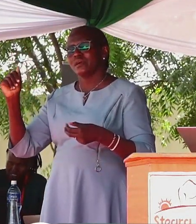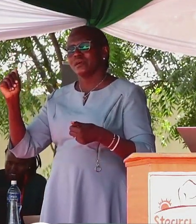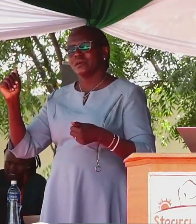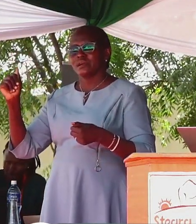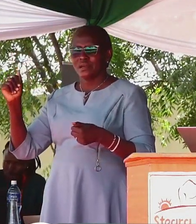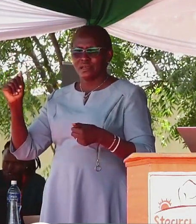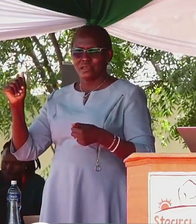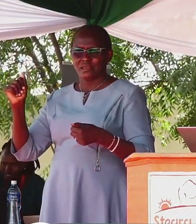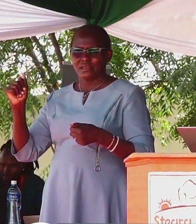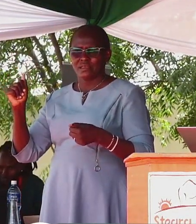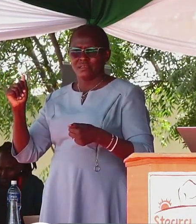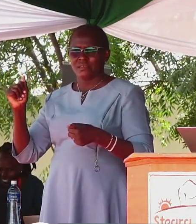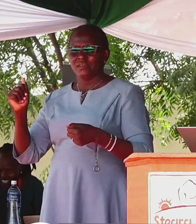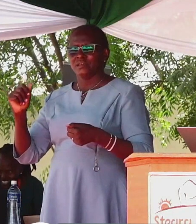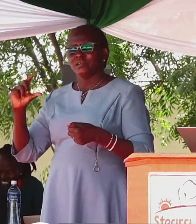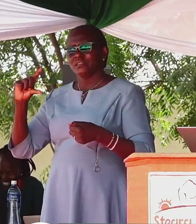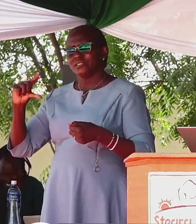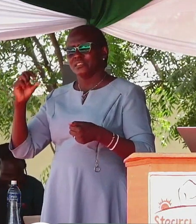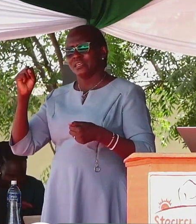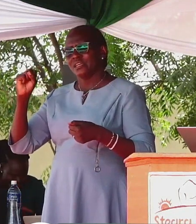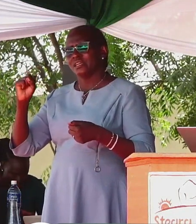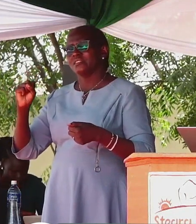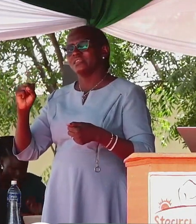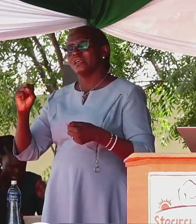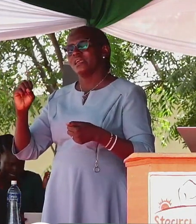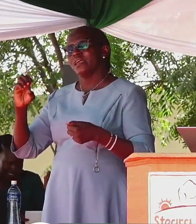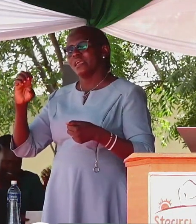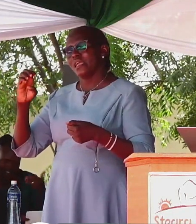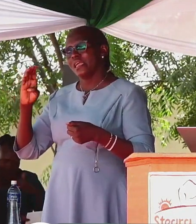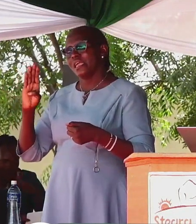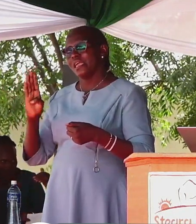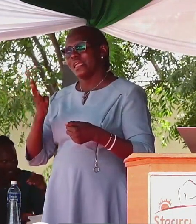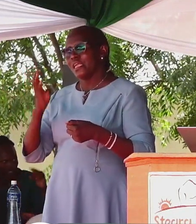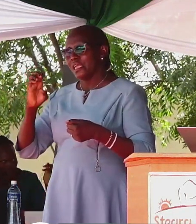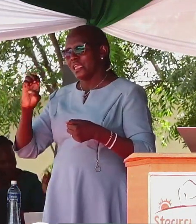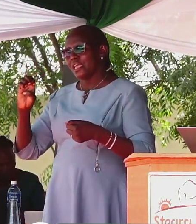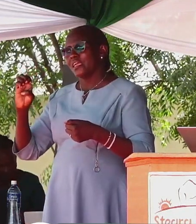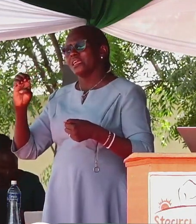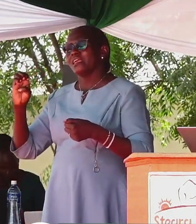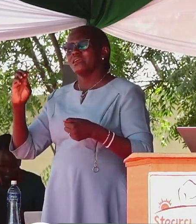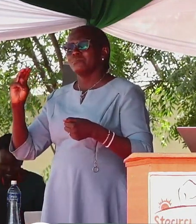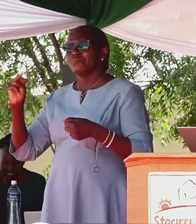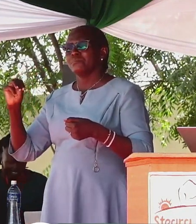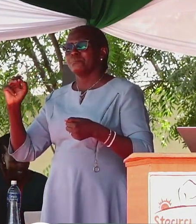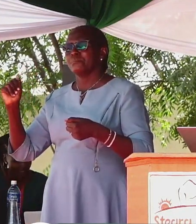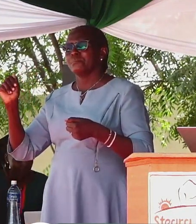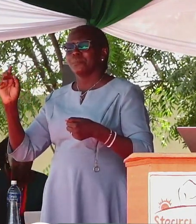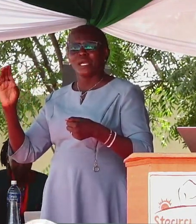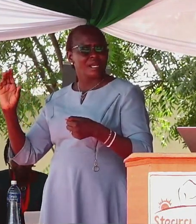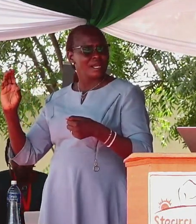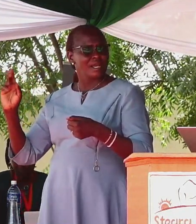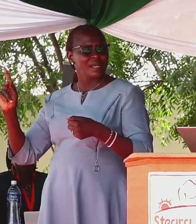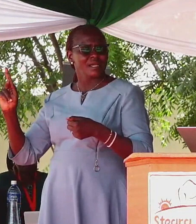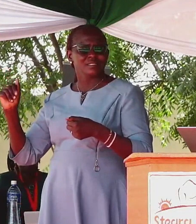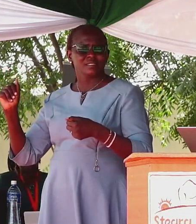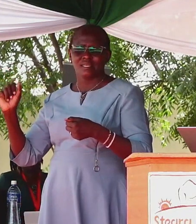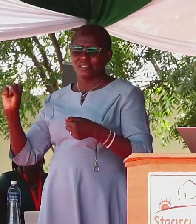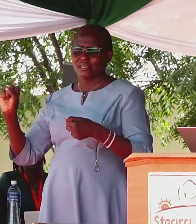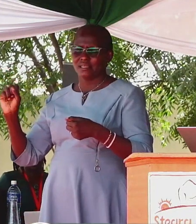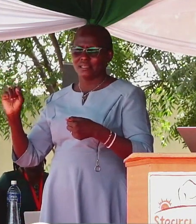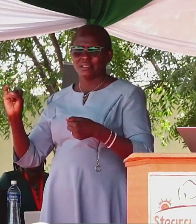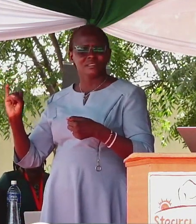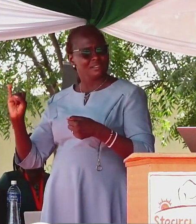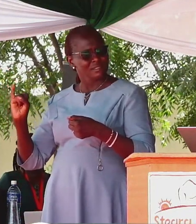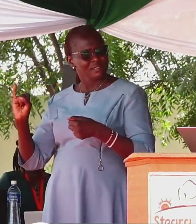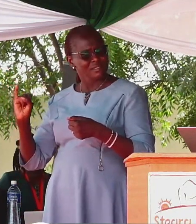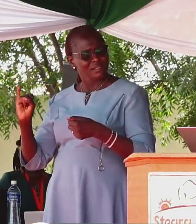to the county. GSU Embakasi have given us the ECD center. Now it belongs to the county, as well as a community center called